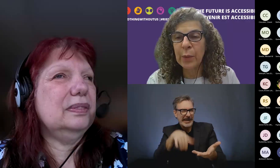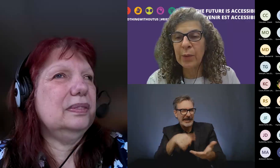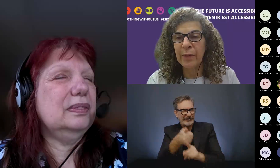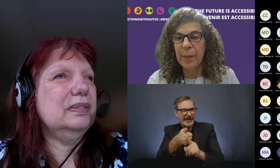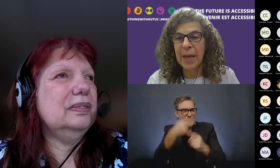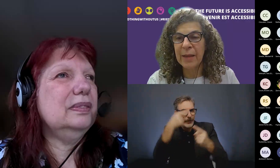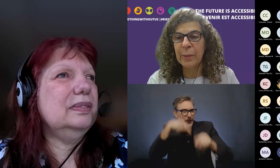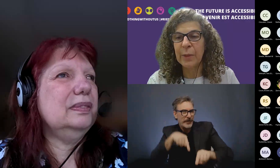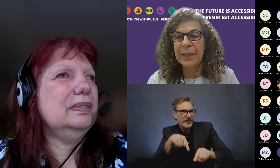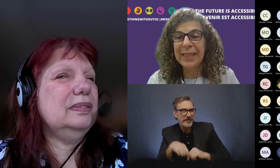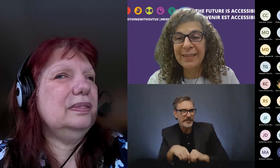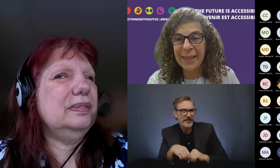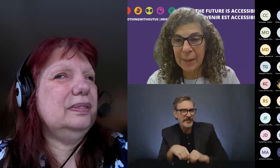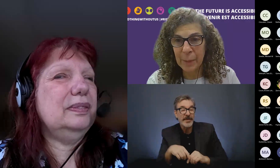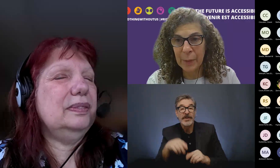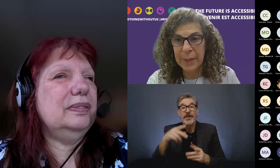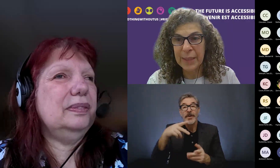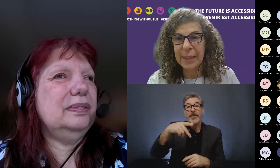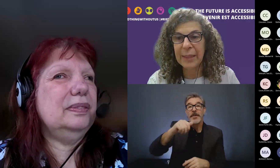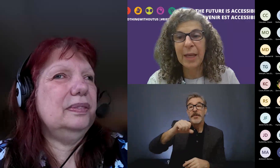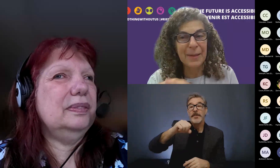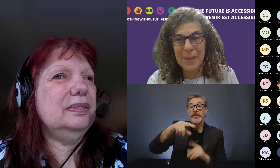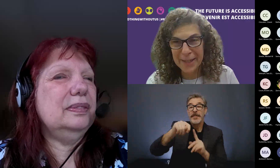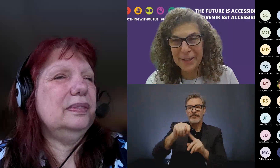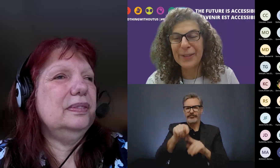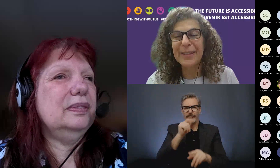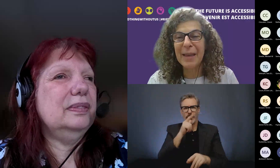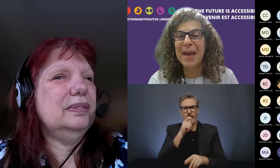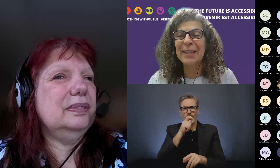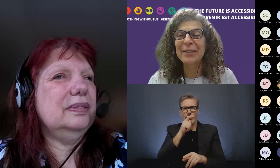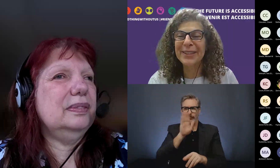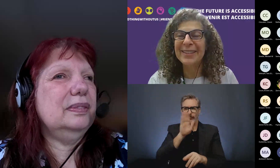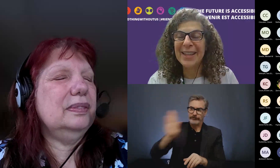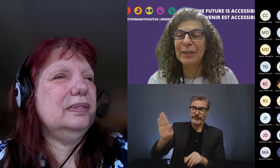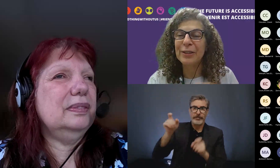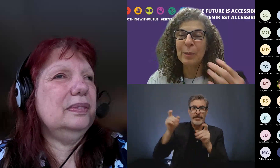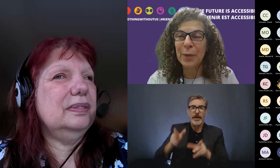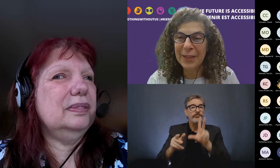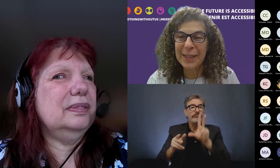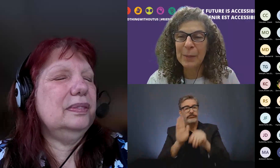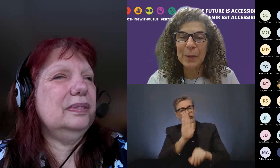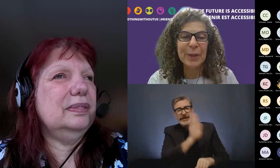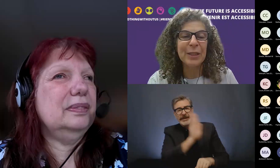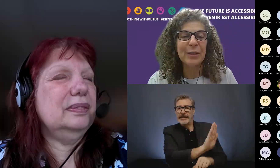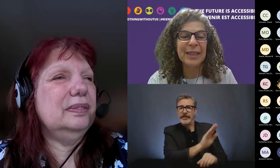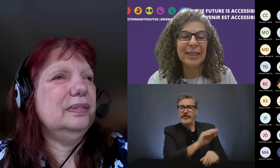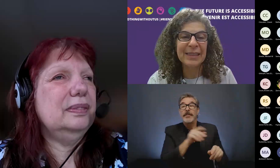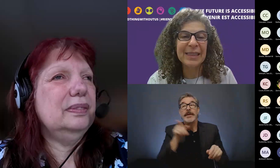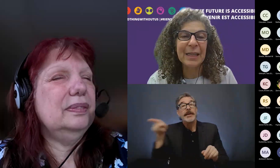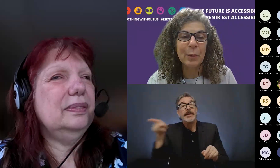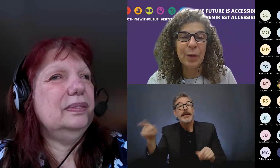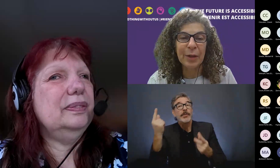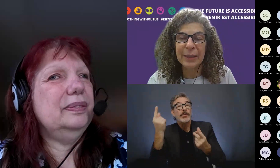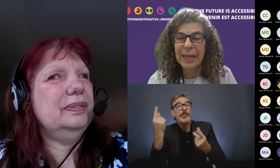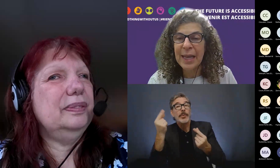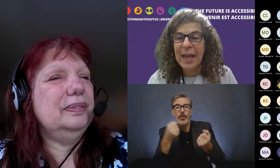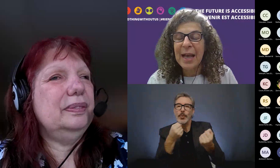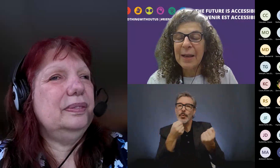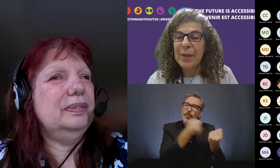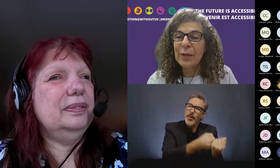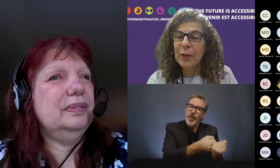the owner of the passport is the employee, not the manager. The manager is there to support the employee to succeed at